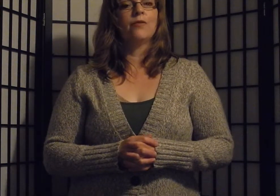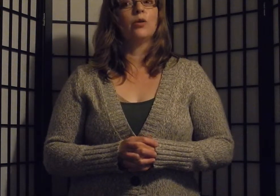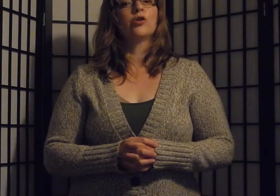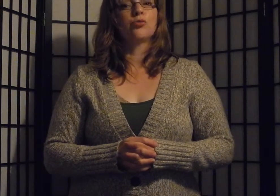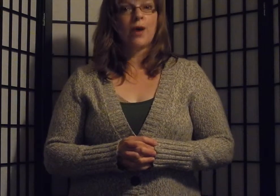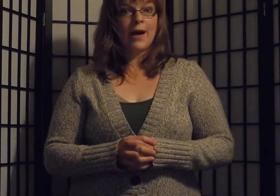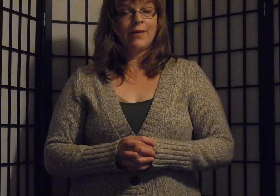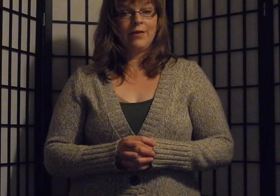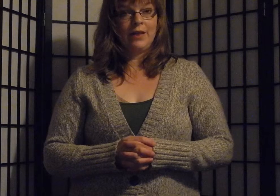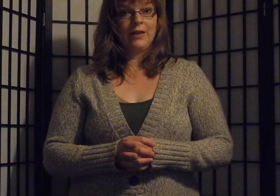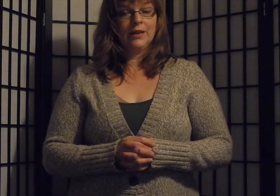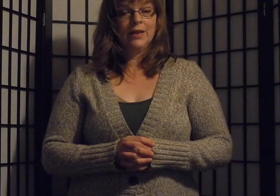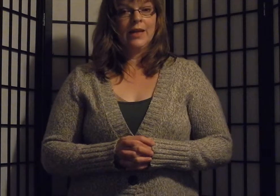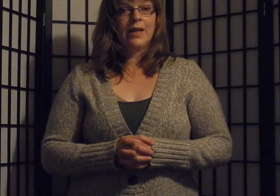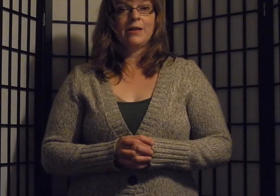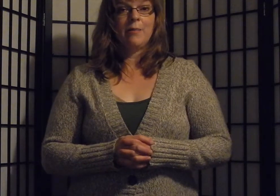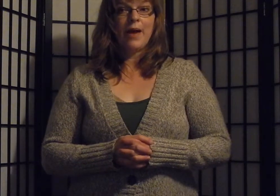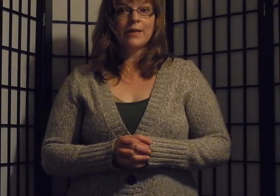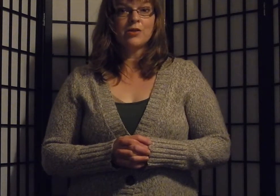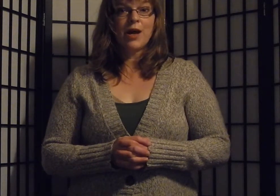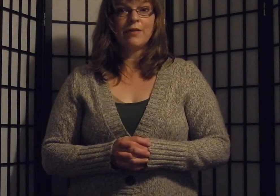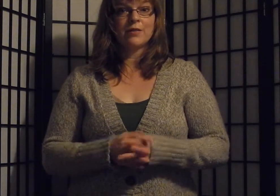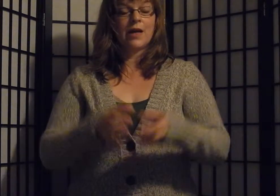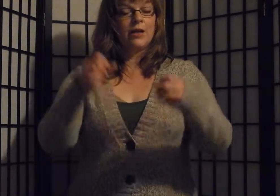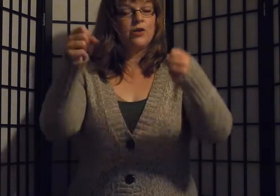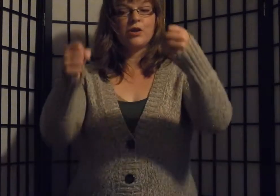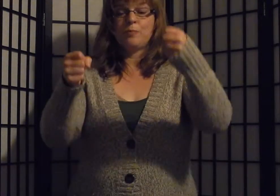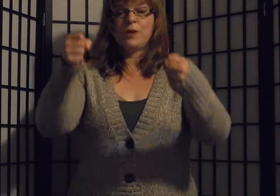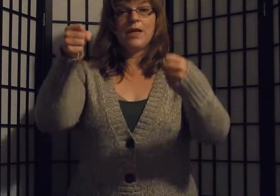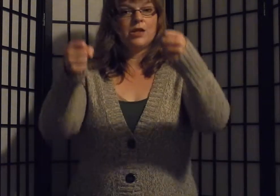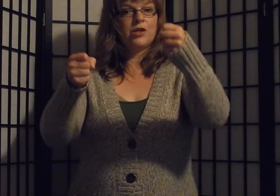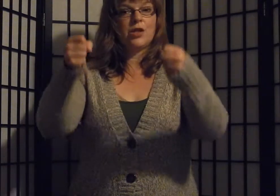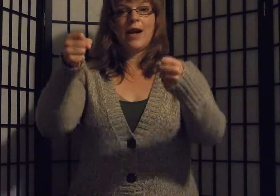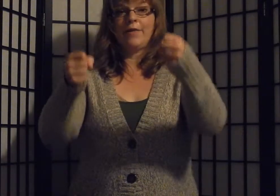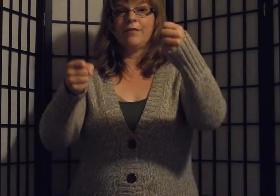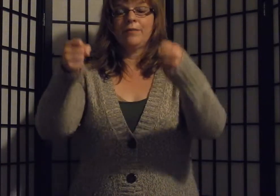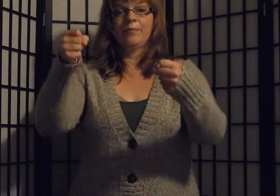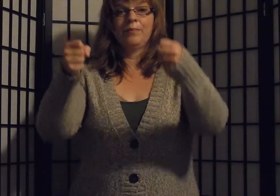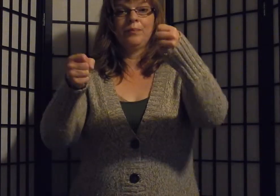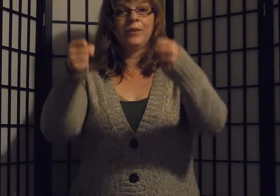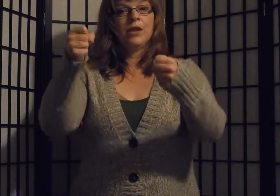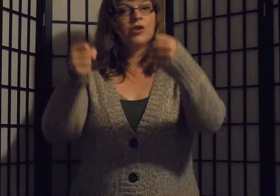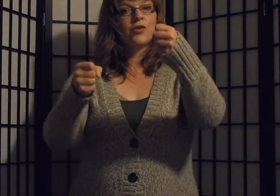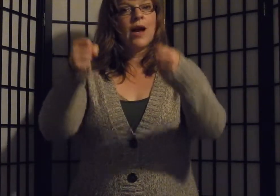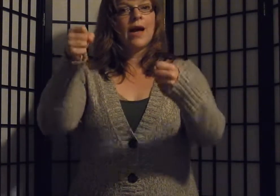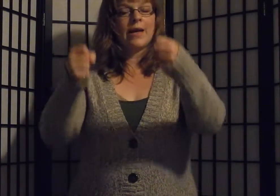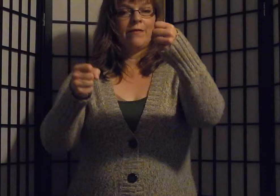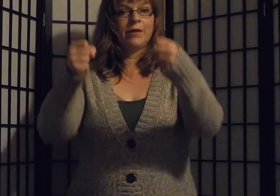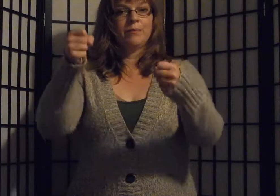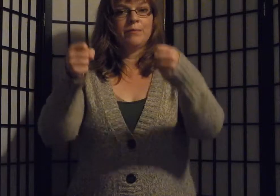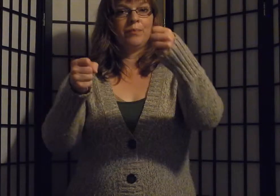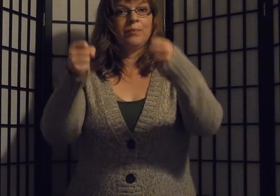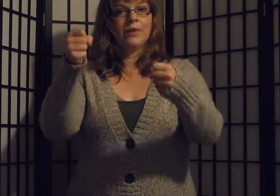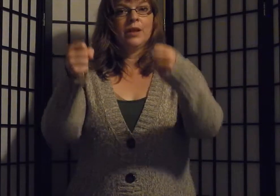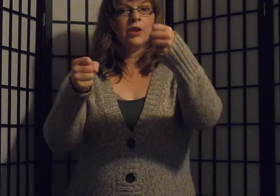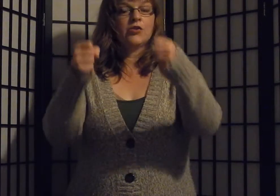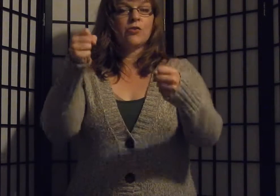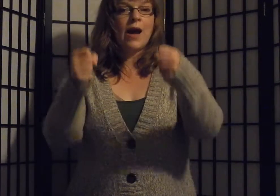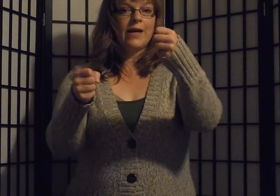for driving. And to make the driving sign, you just pretend to drive. Drive.